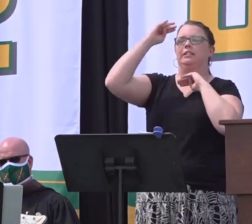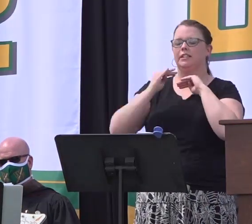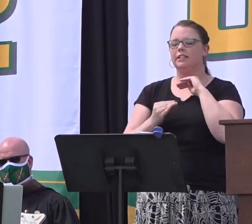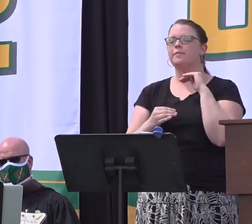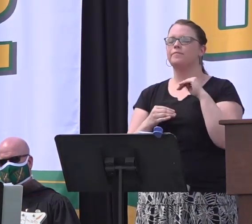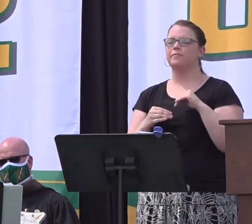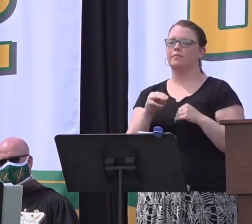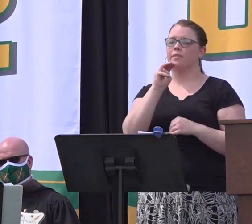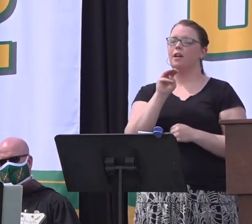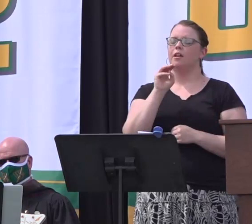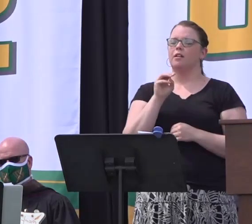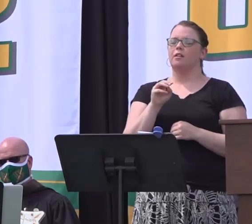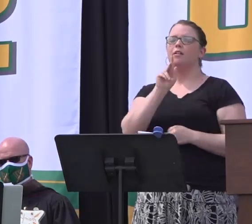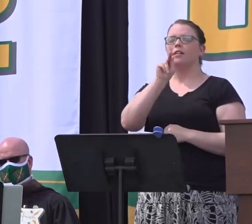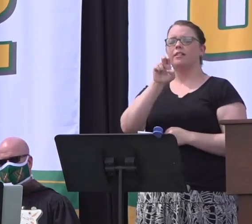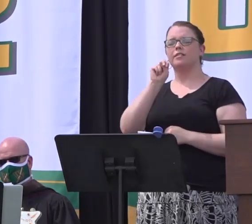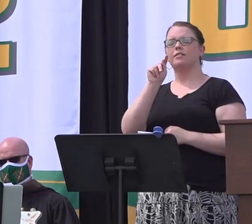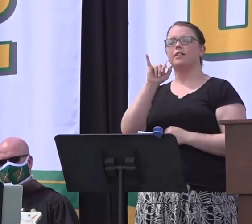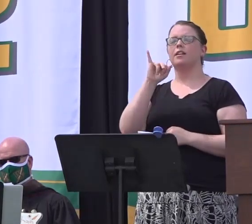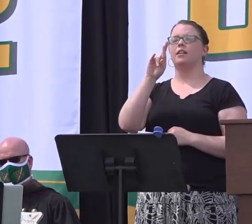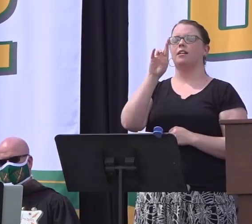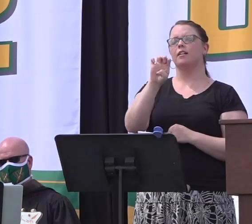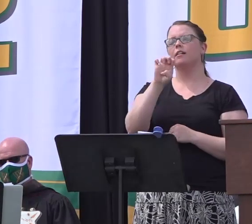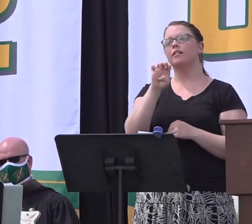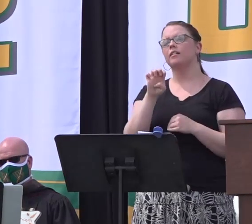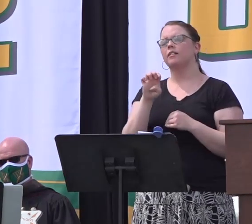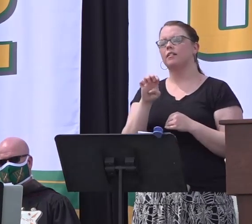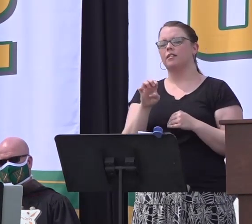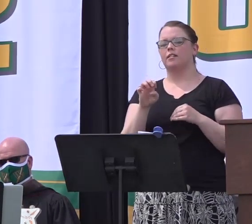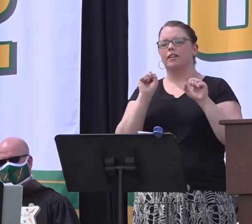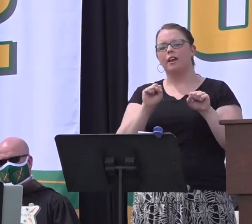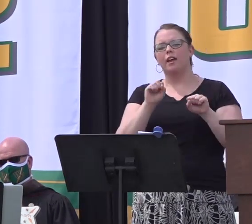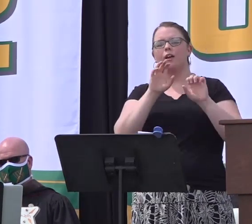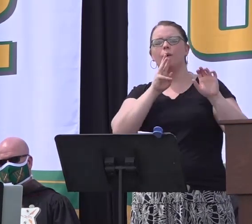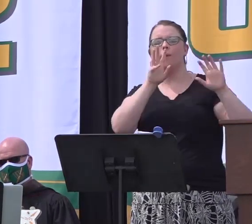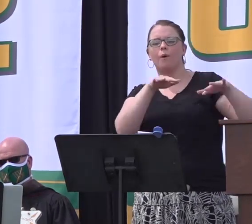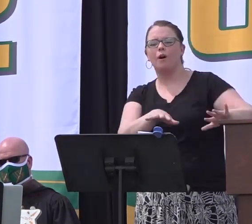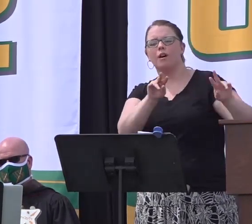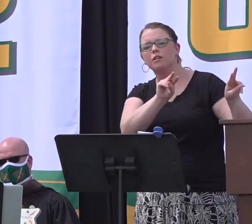Kintyre, mist rolling in from the sea. My desires are